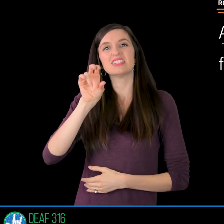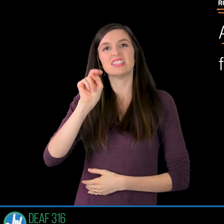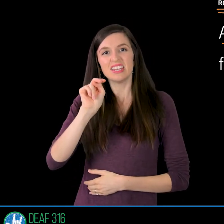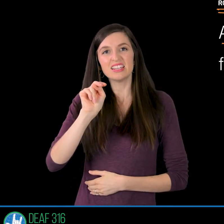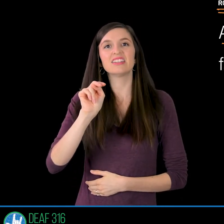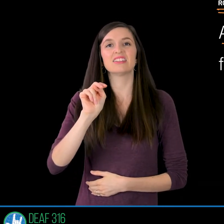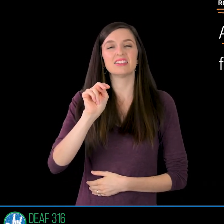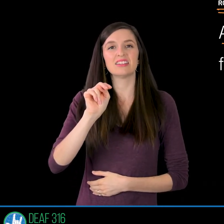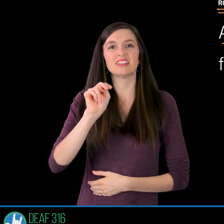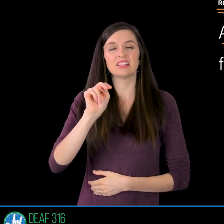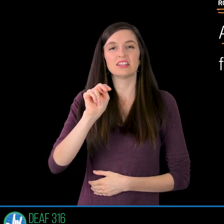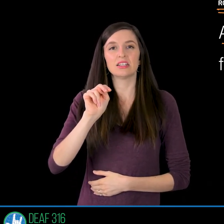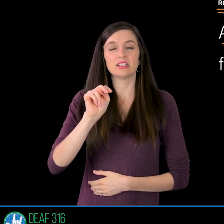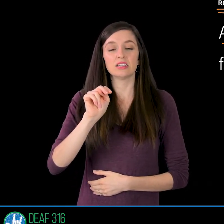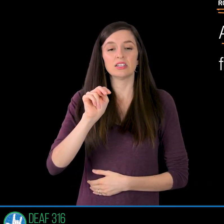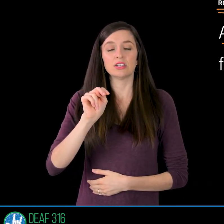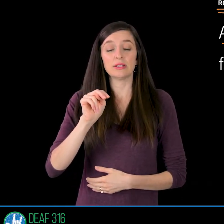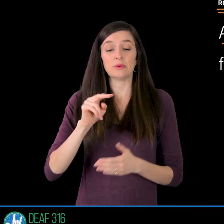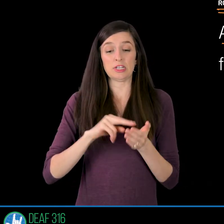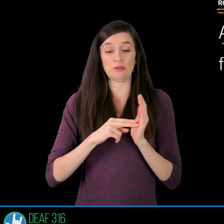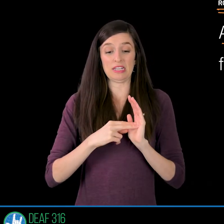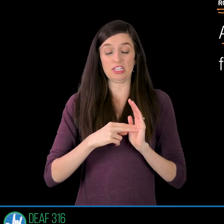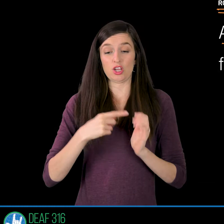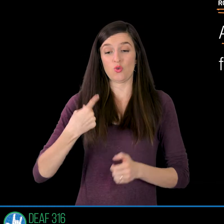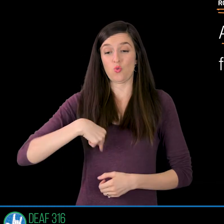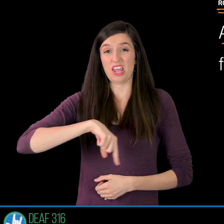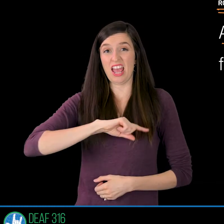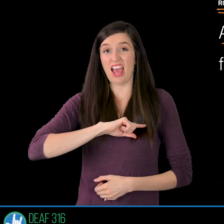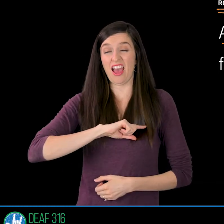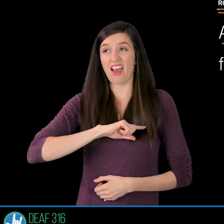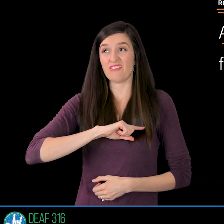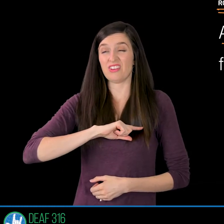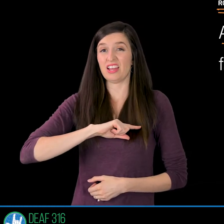failure to what?